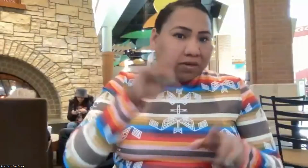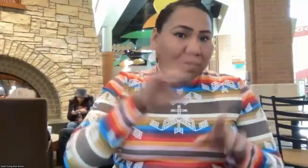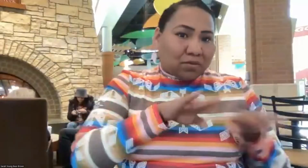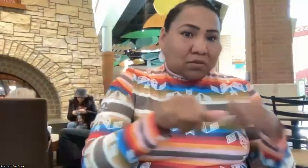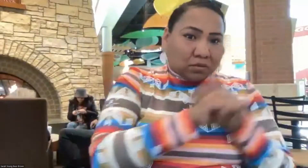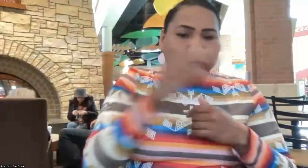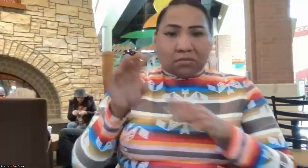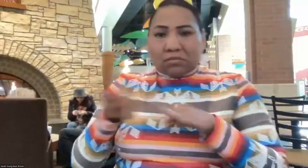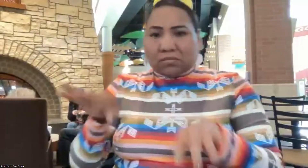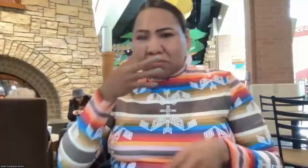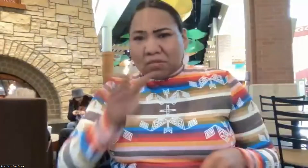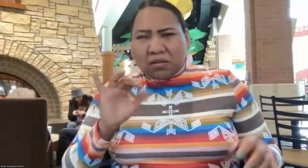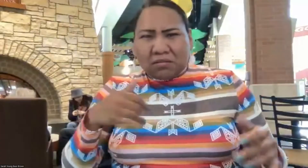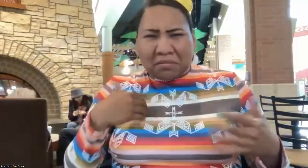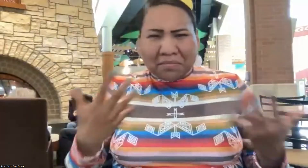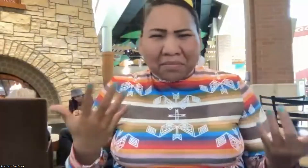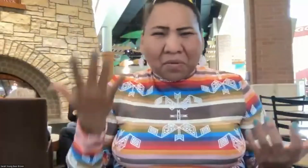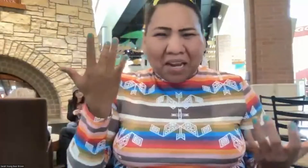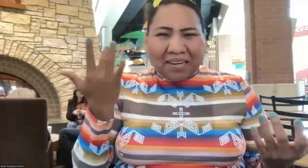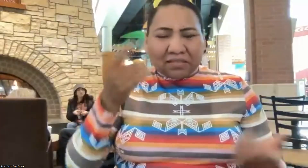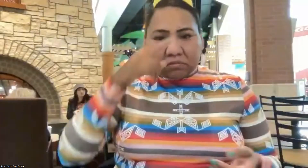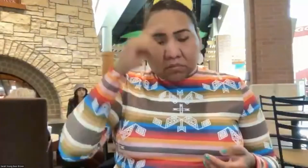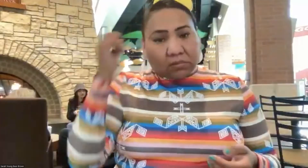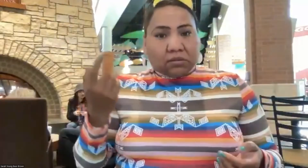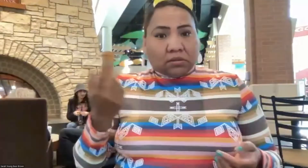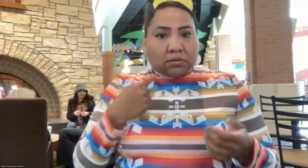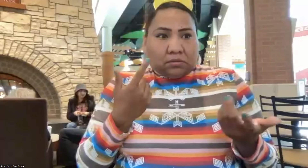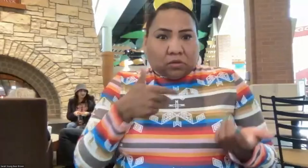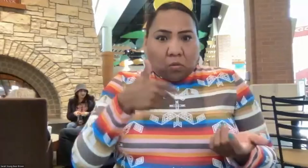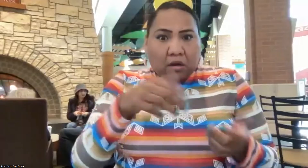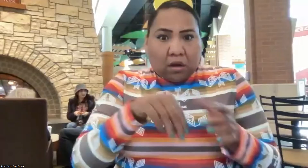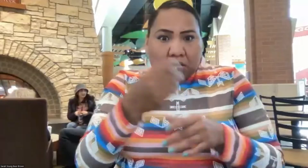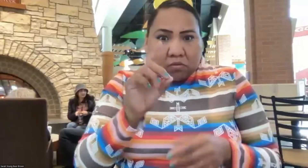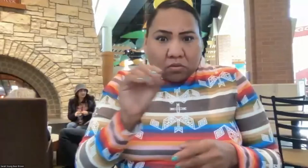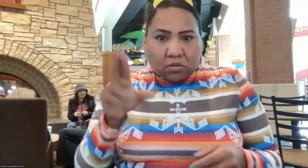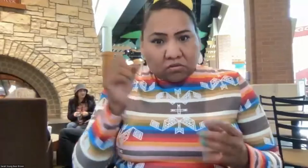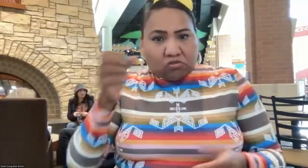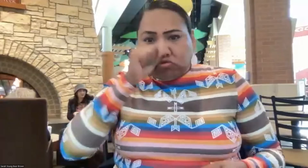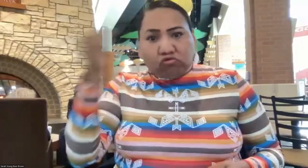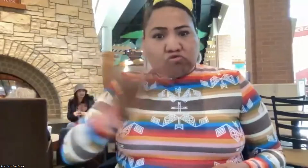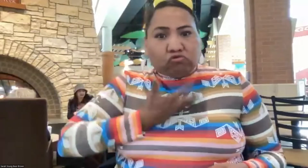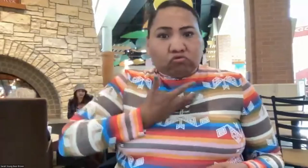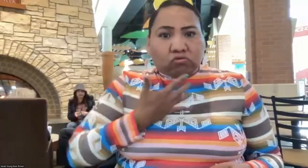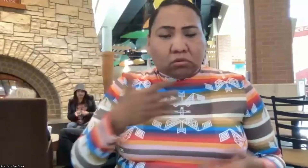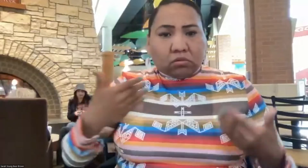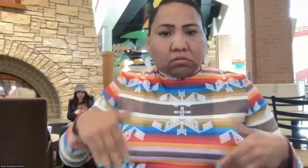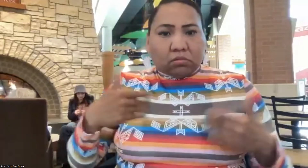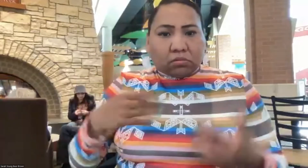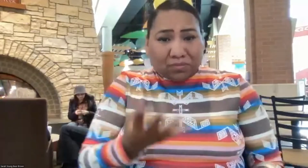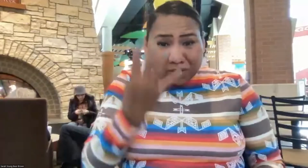at that point, they said that I was going to be charged with child abuse or for assault and